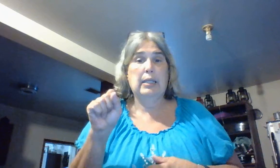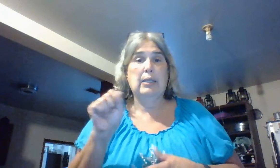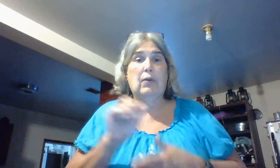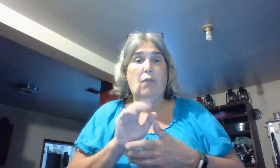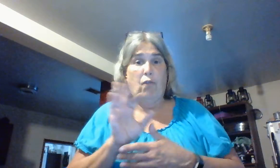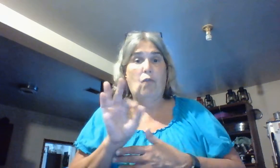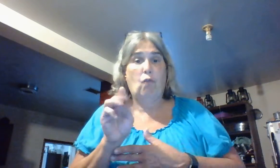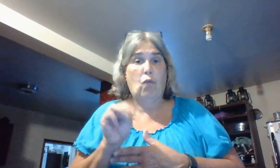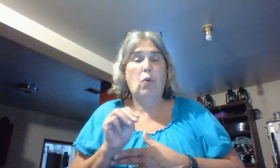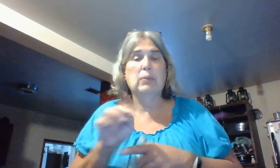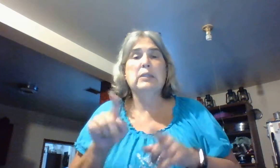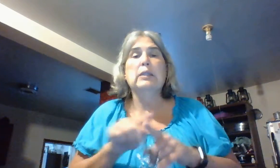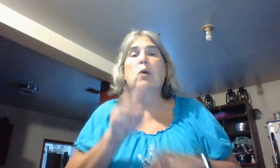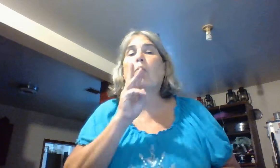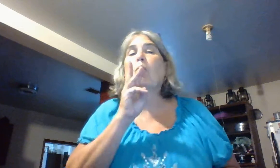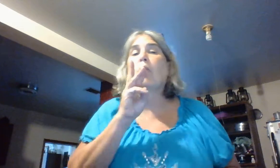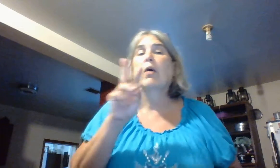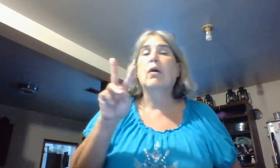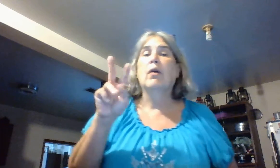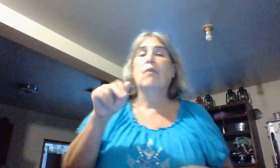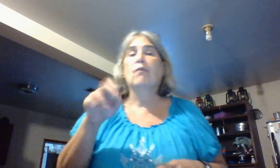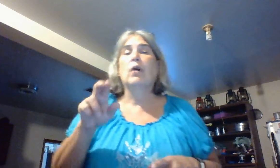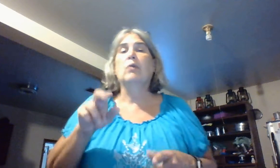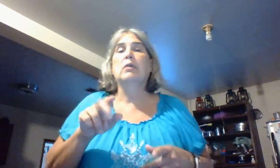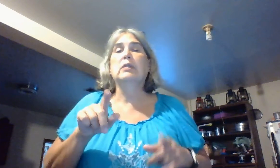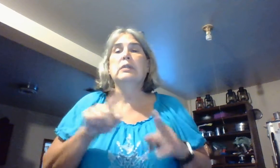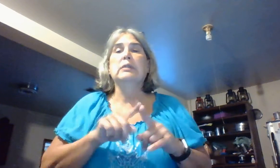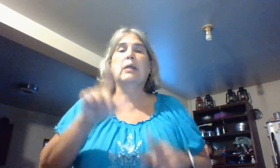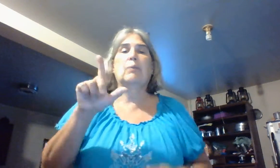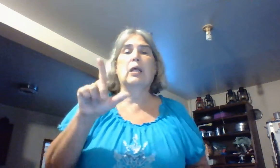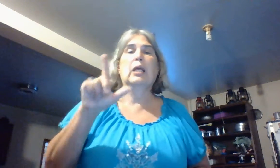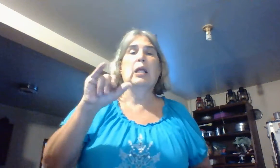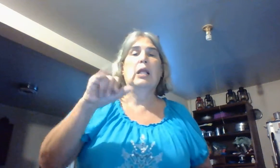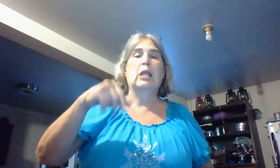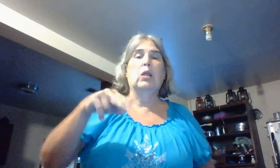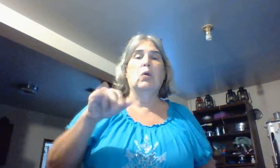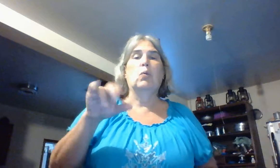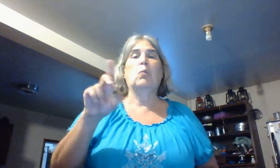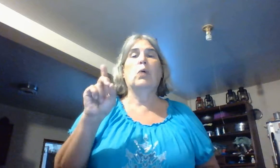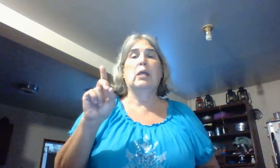like water vapor, and you try to turn it into water in liquid form, what happens to that water, or that water vapor?